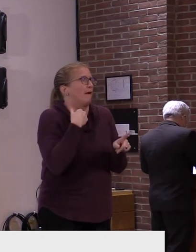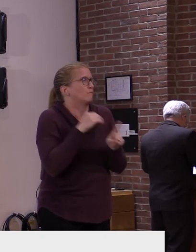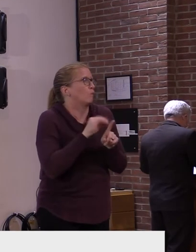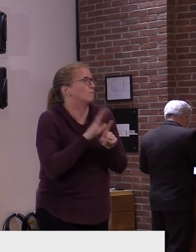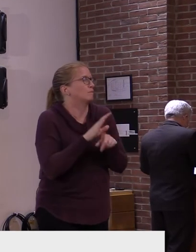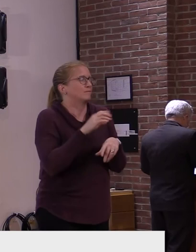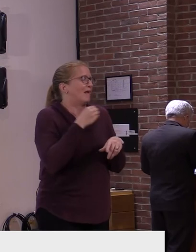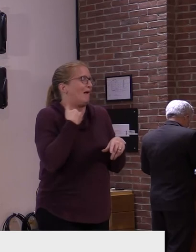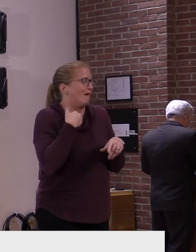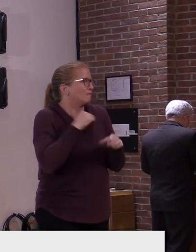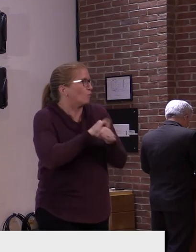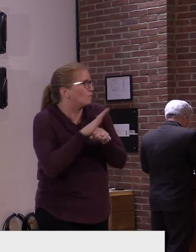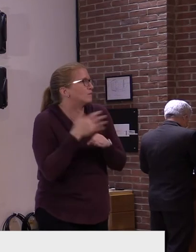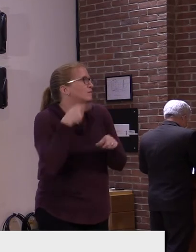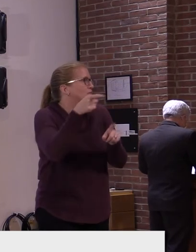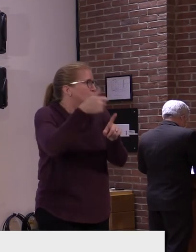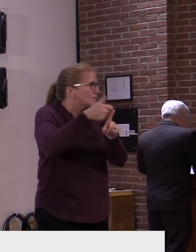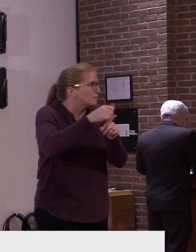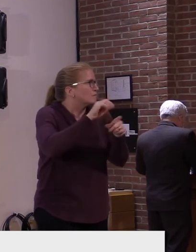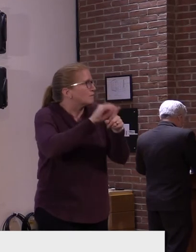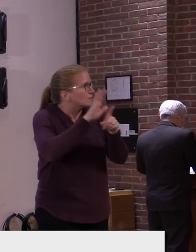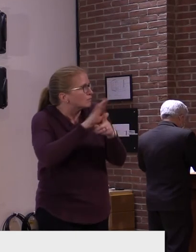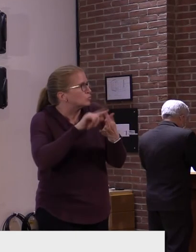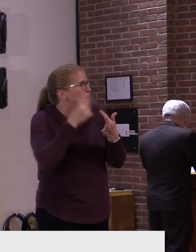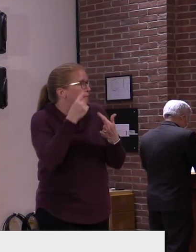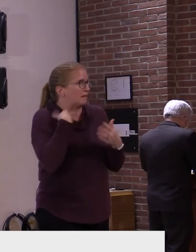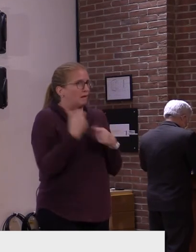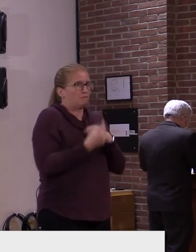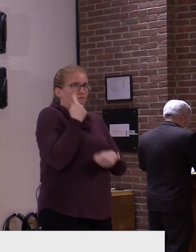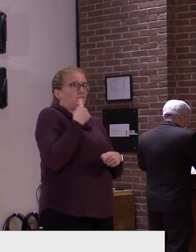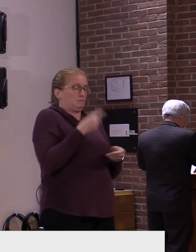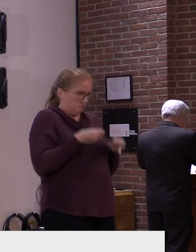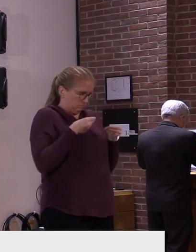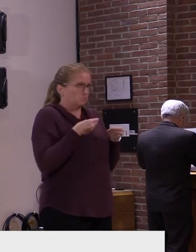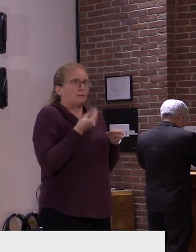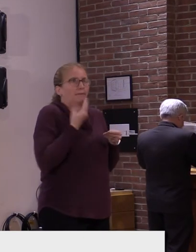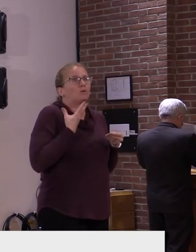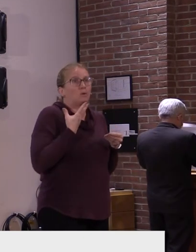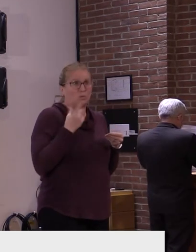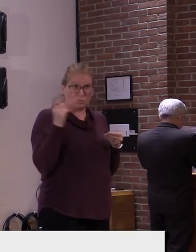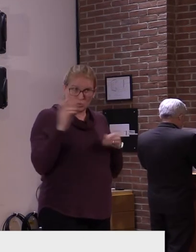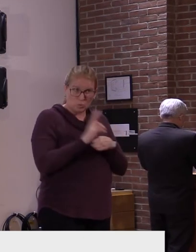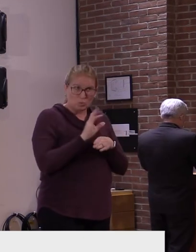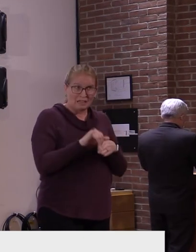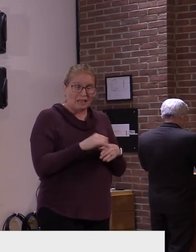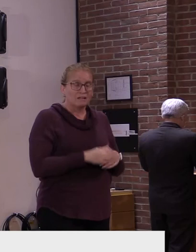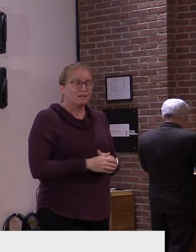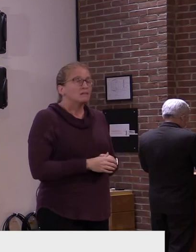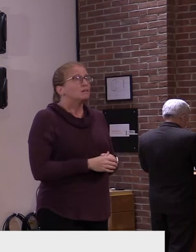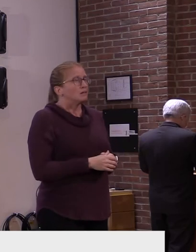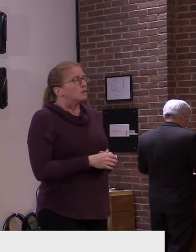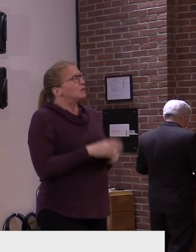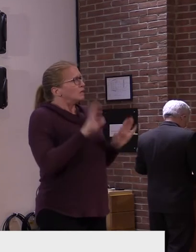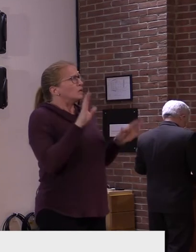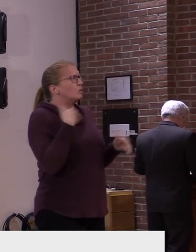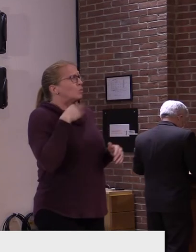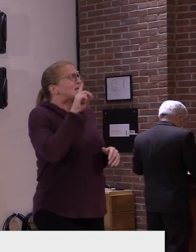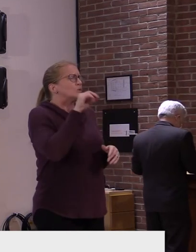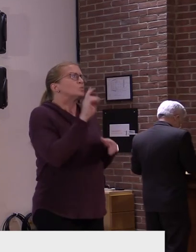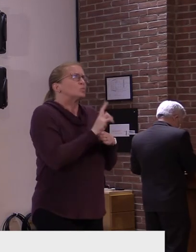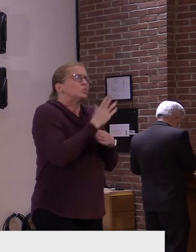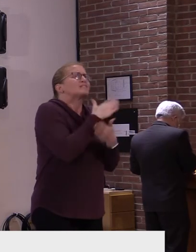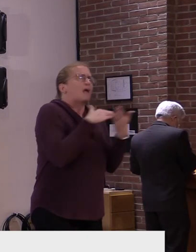so tom we do utilize mobility data that we get through third-party you know providers but we haven't used the google